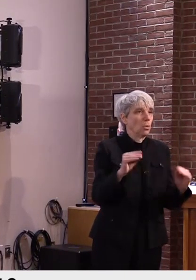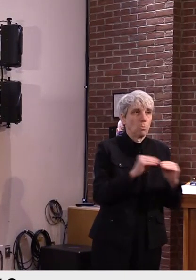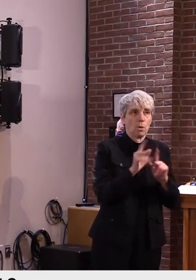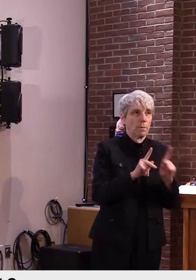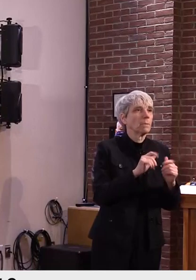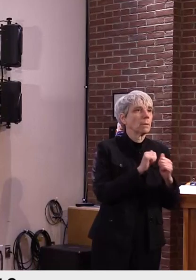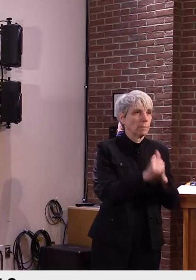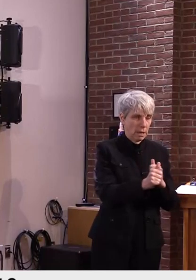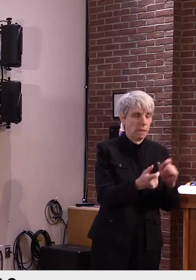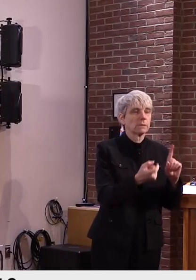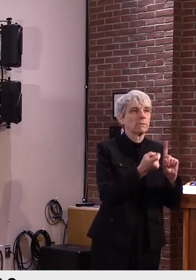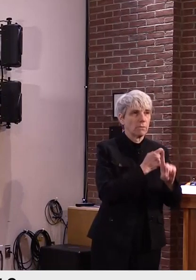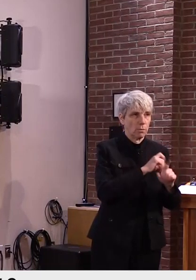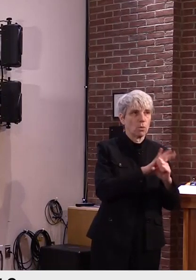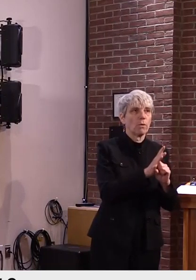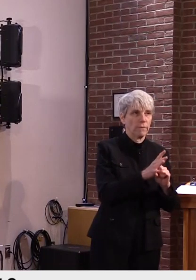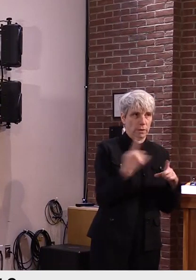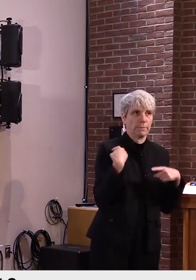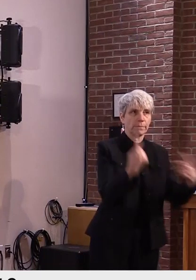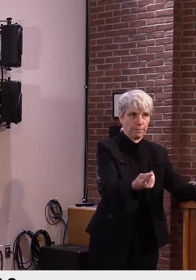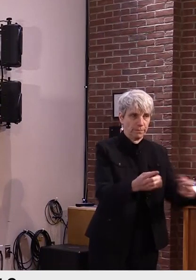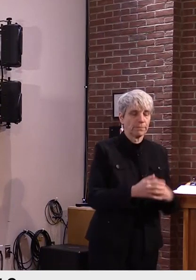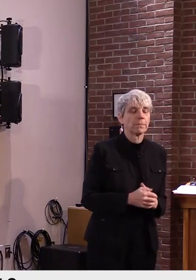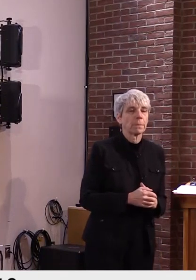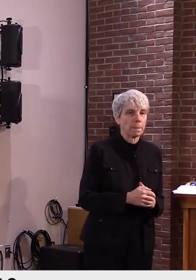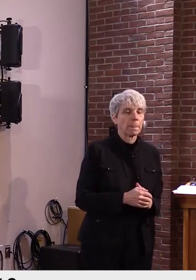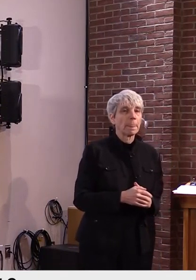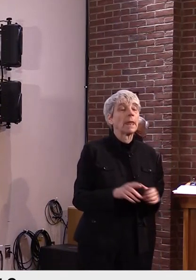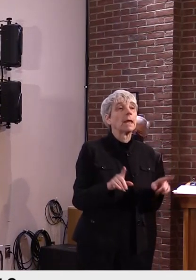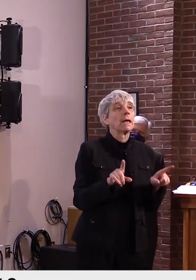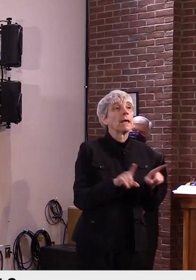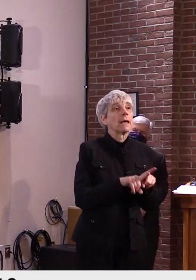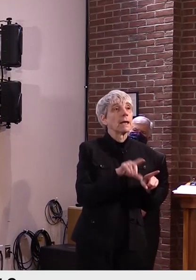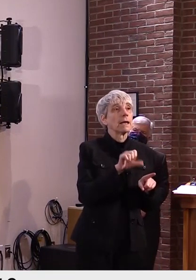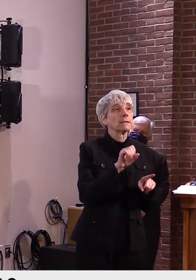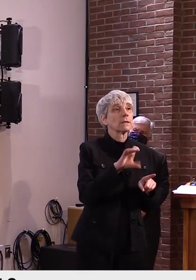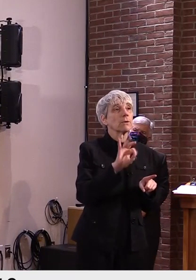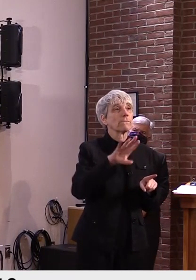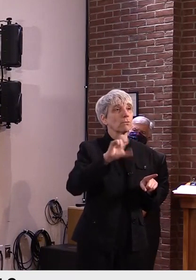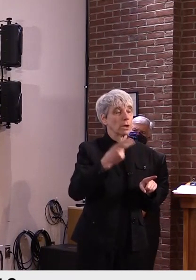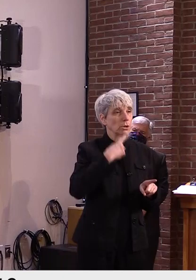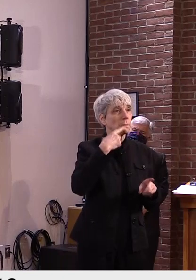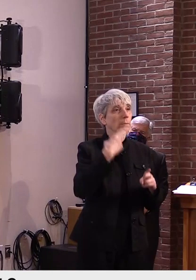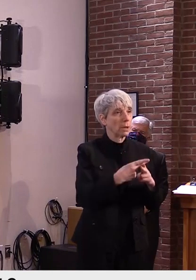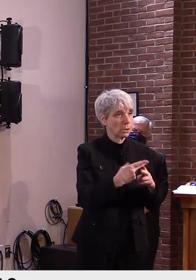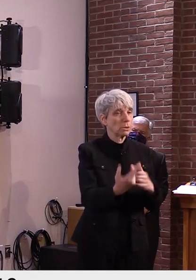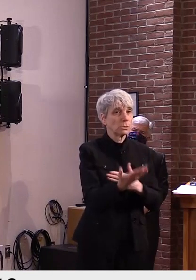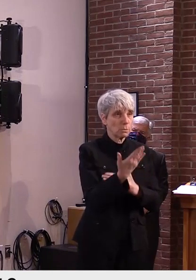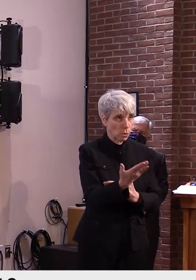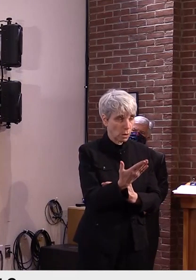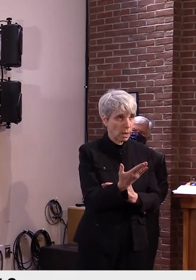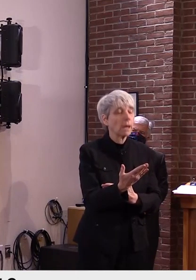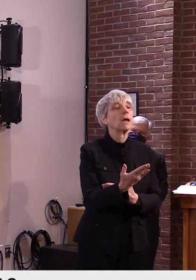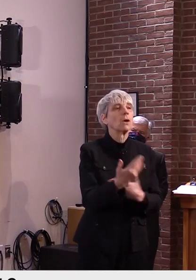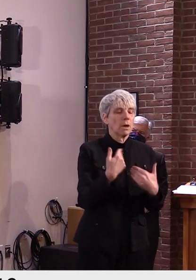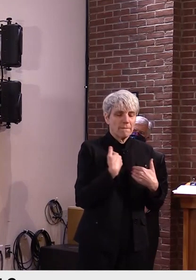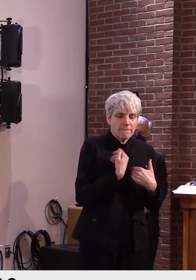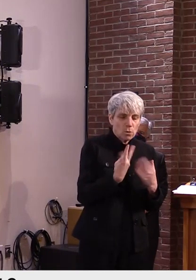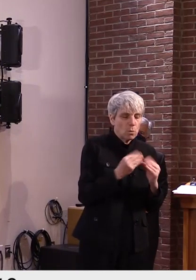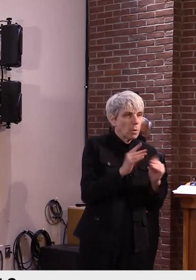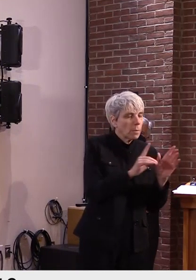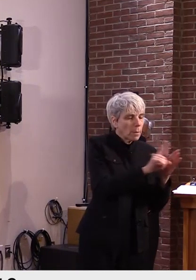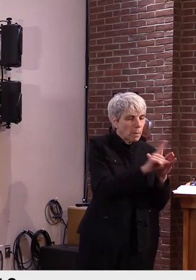As you've heard from Secretary French, as of this morning, we've had a small number of cases reported at a total of